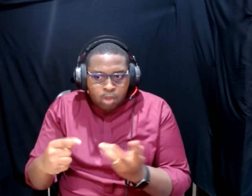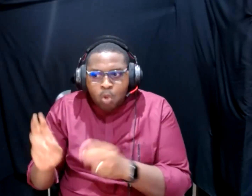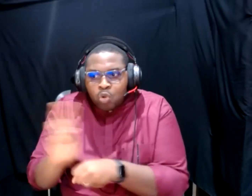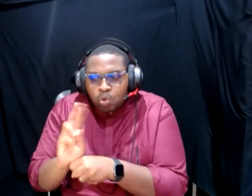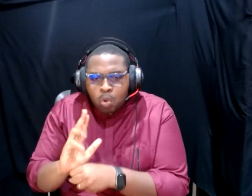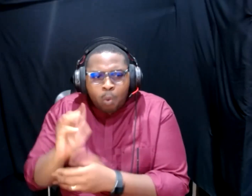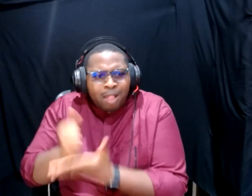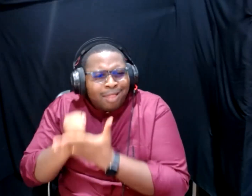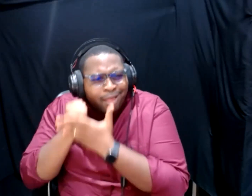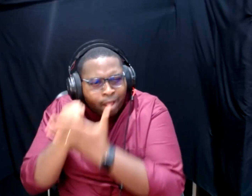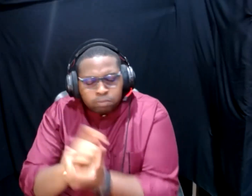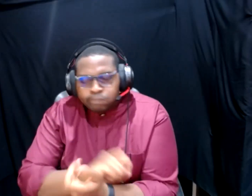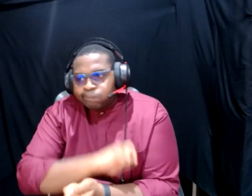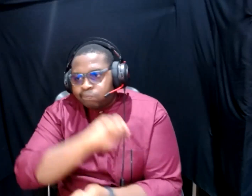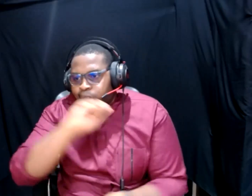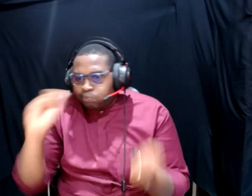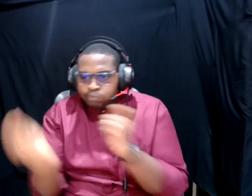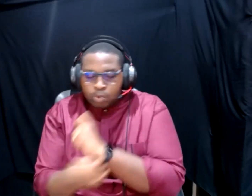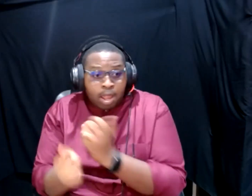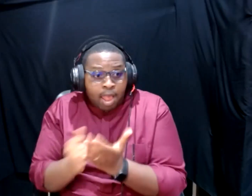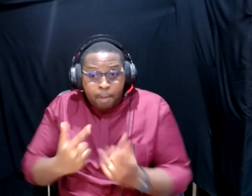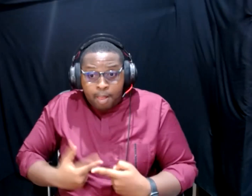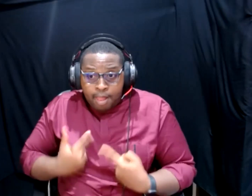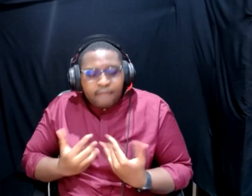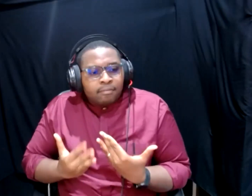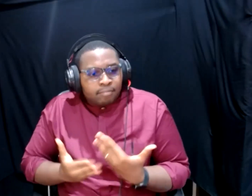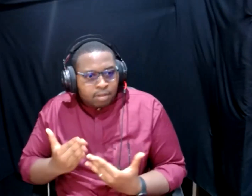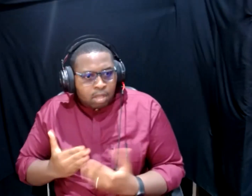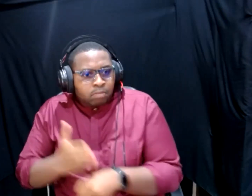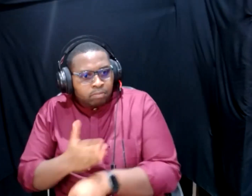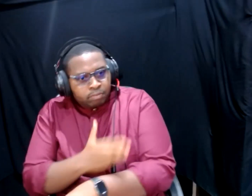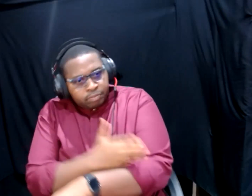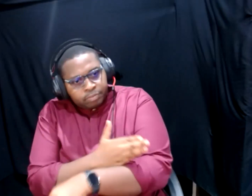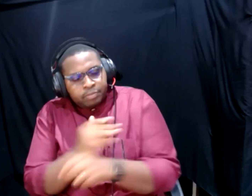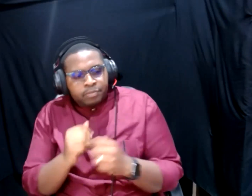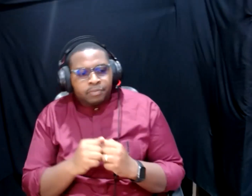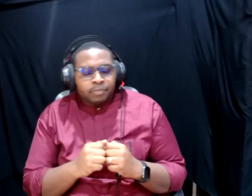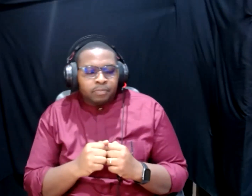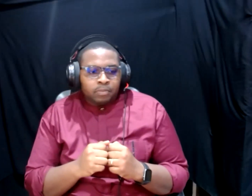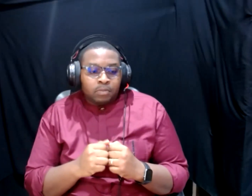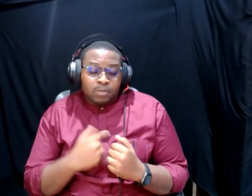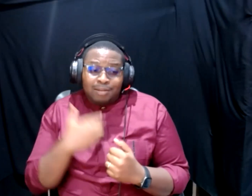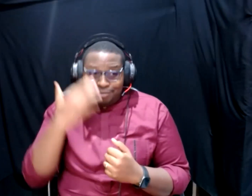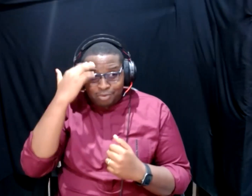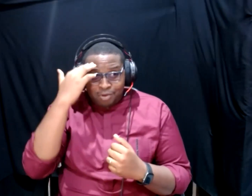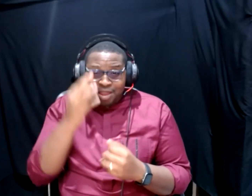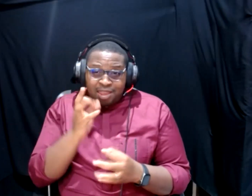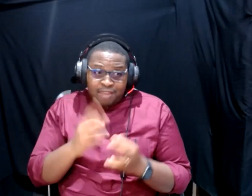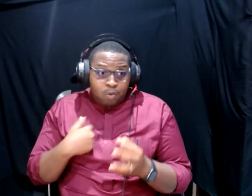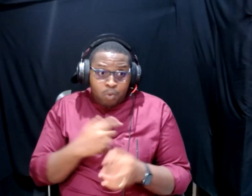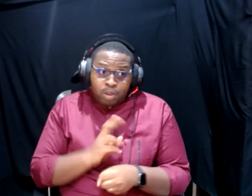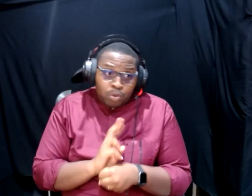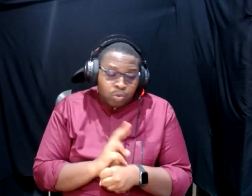transformation, program improvements, and life success outcomes for those we serve. And I know it can be utilized safely to ensure that